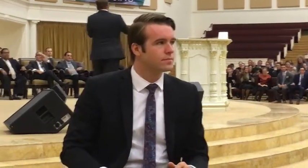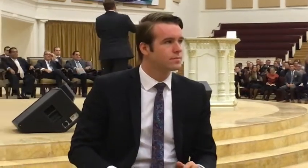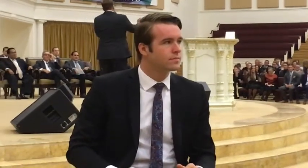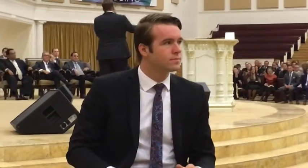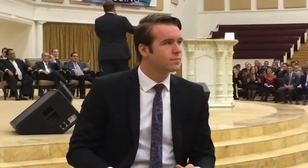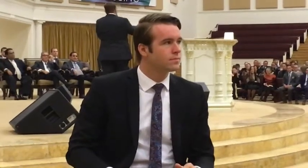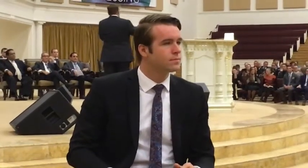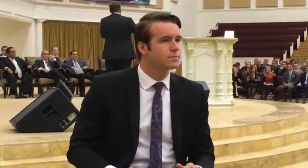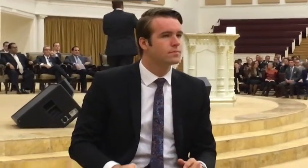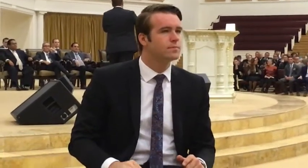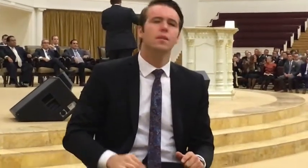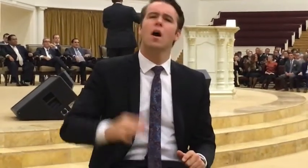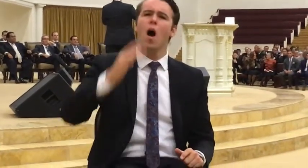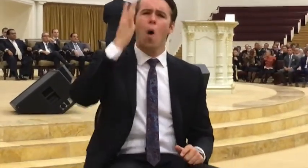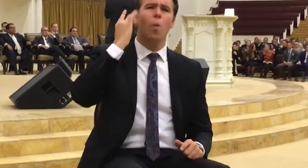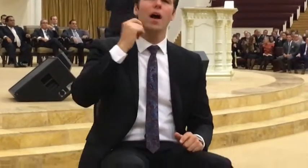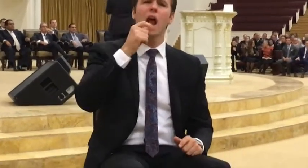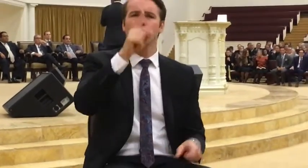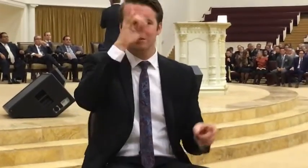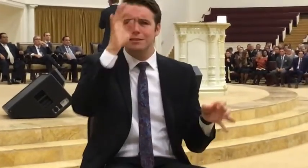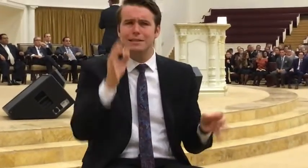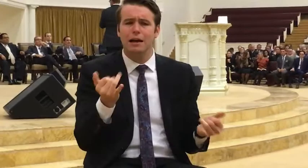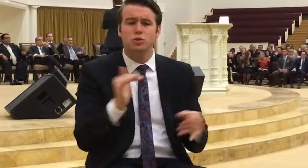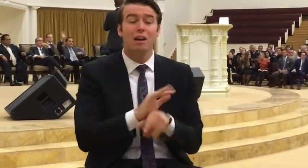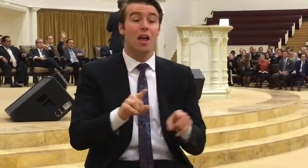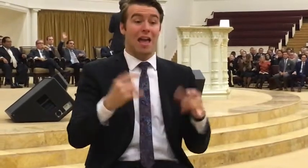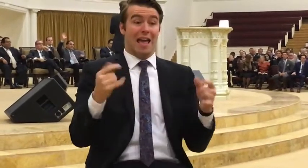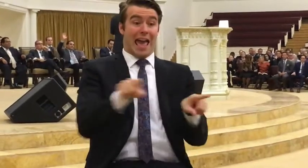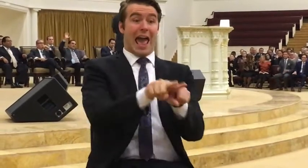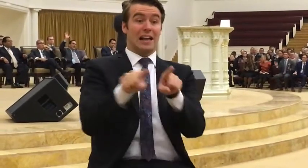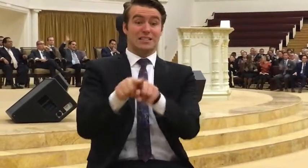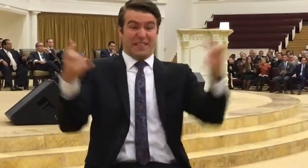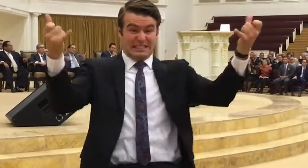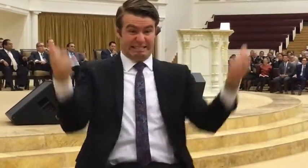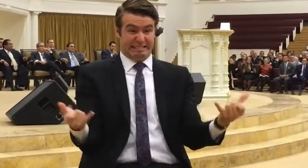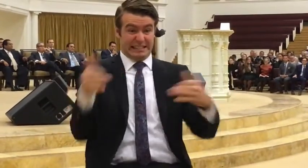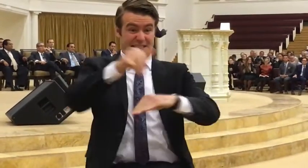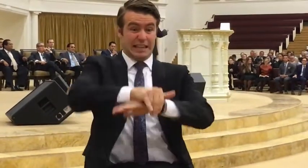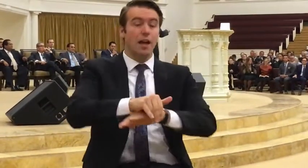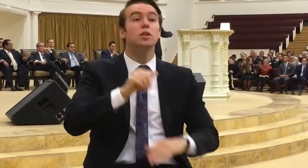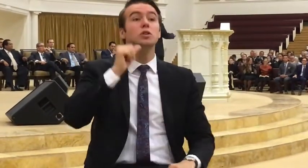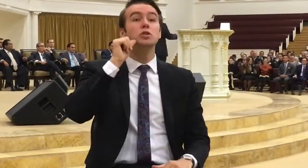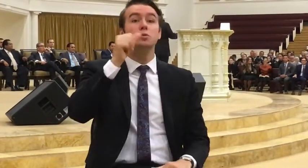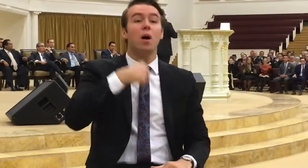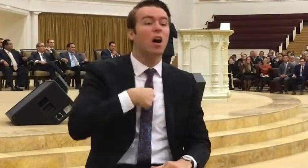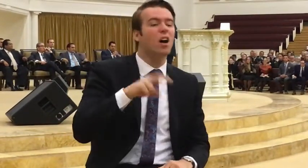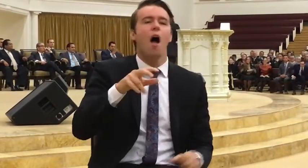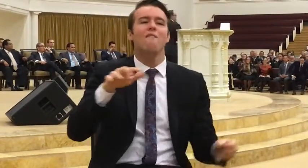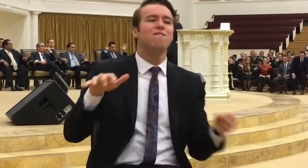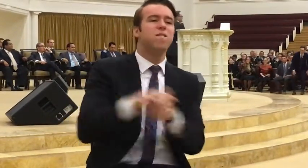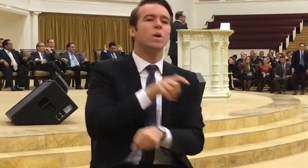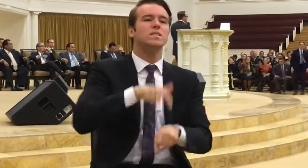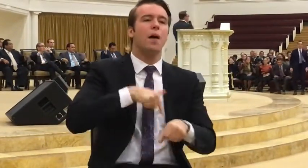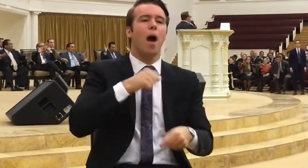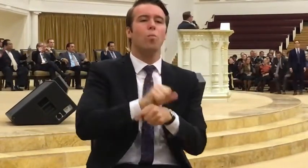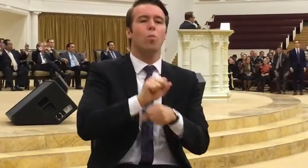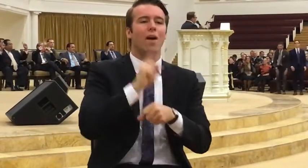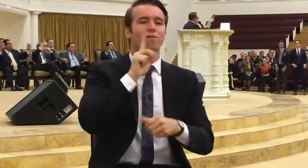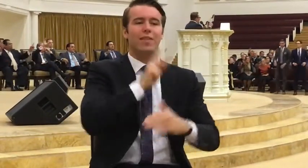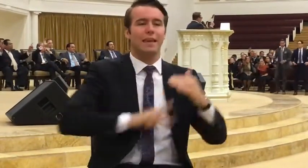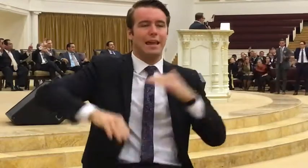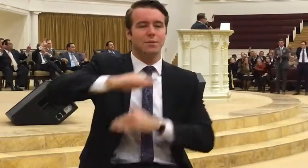Why don't you decide tonight, as of this night, I'm going to work full time for the kingdom.